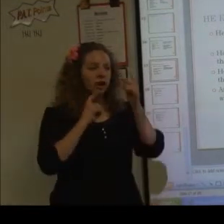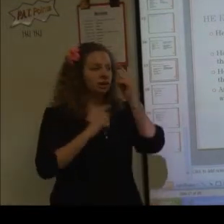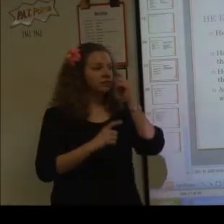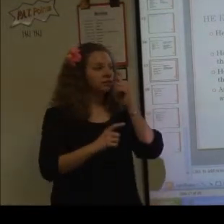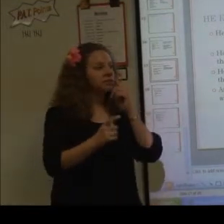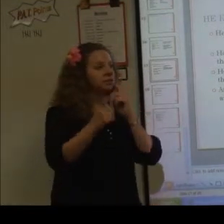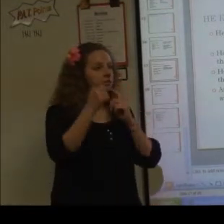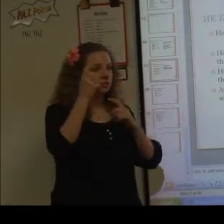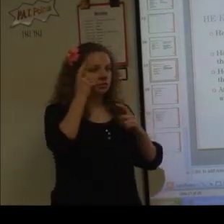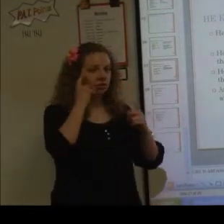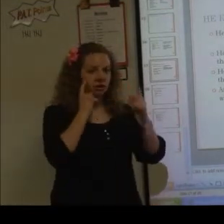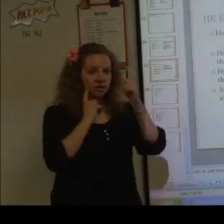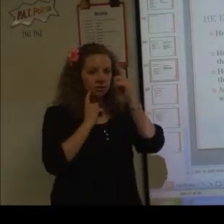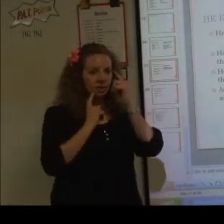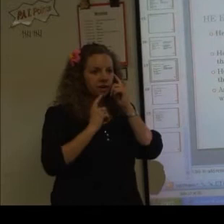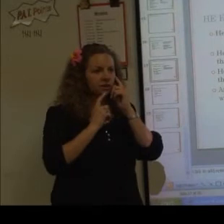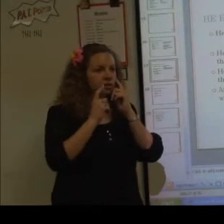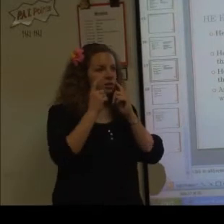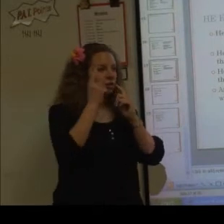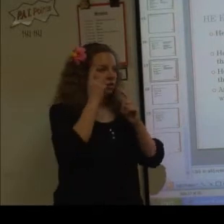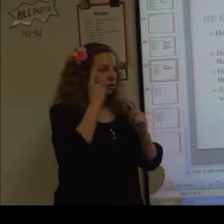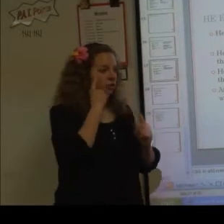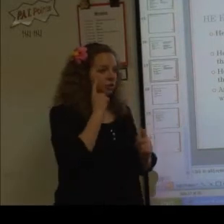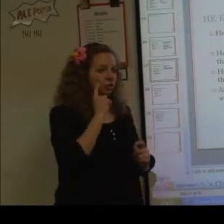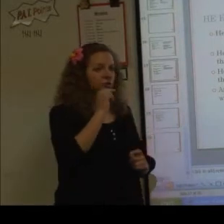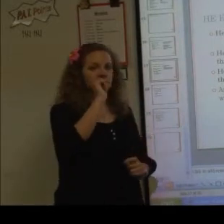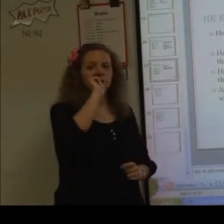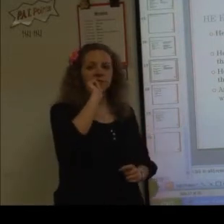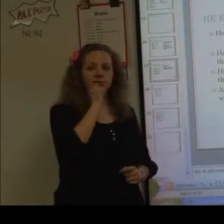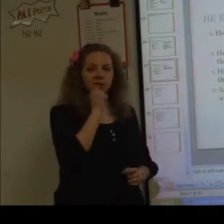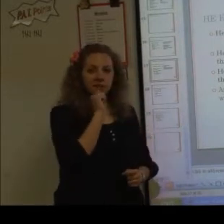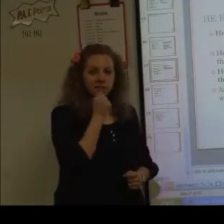crying. So you have crying this way. You can do suffering.